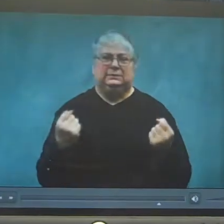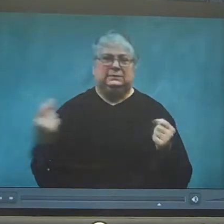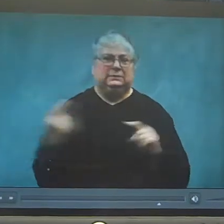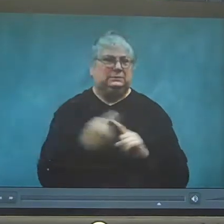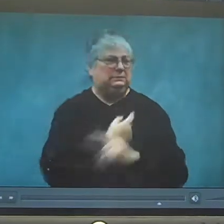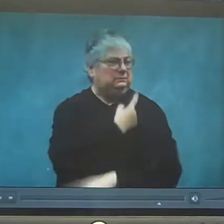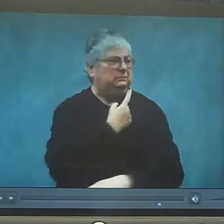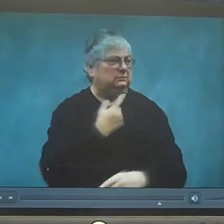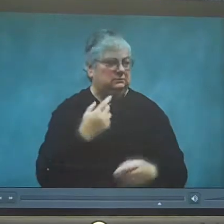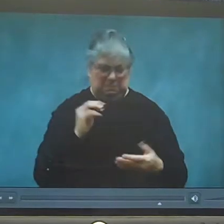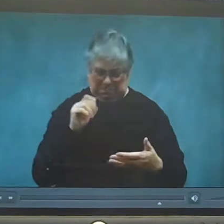use